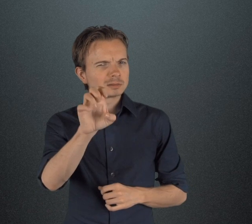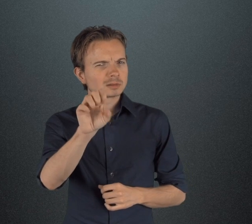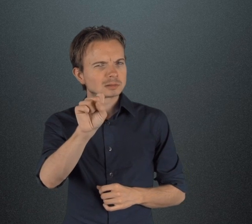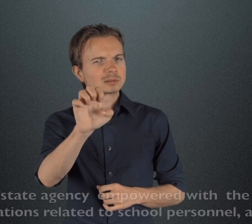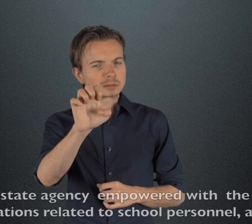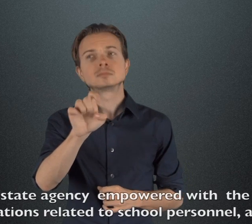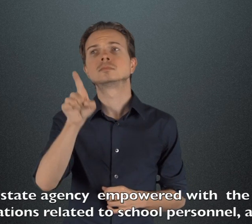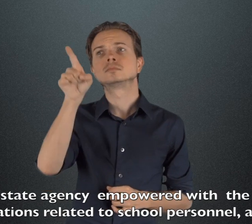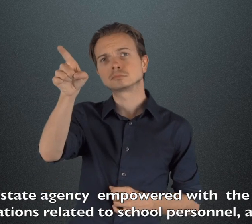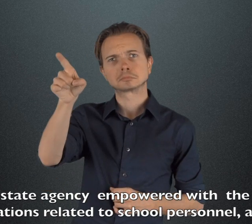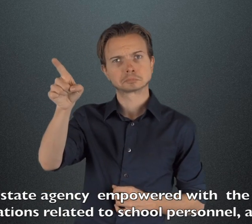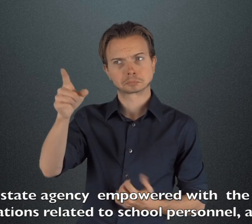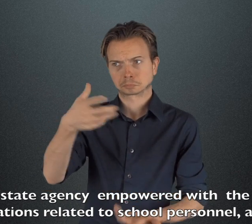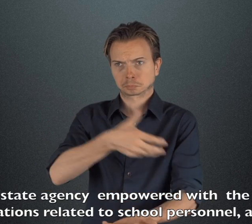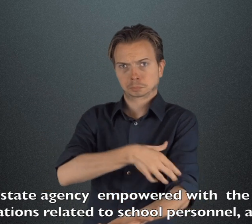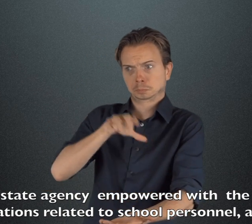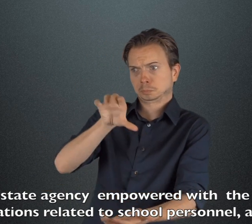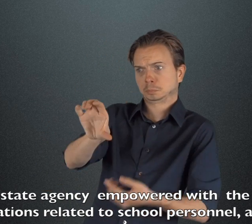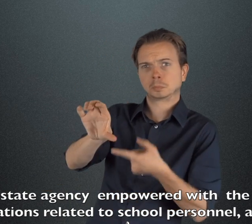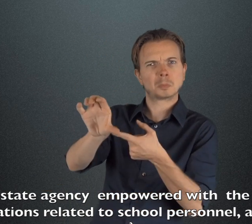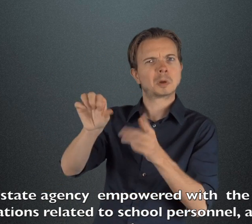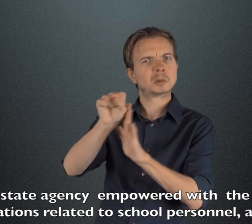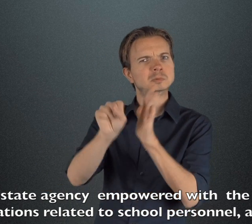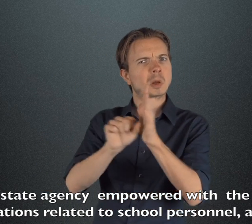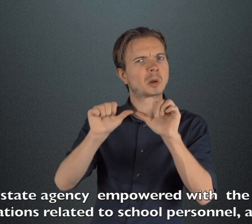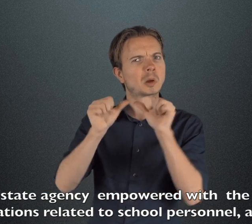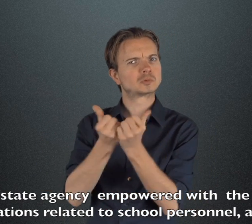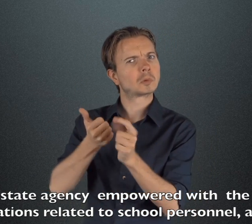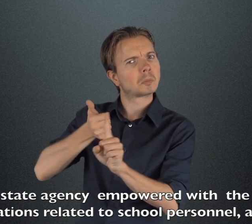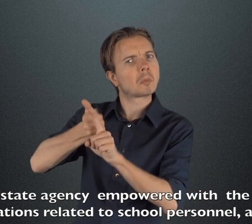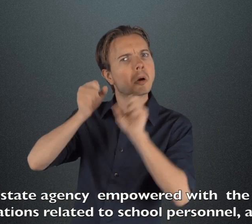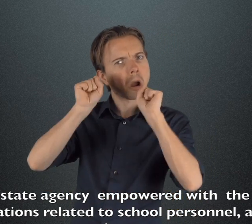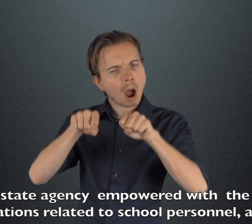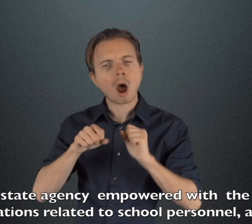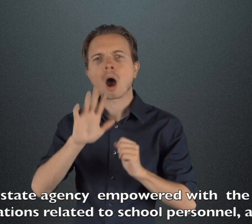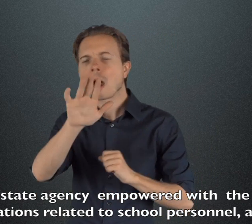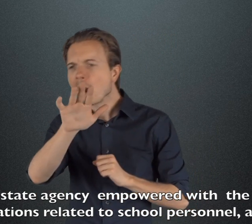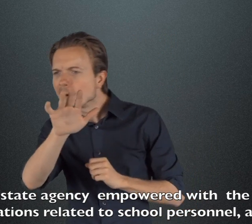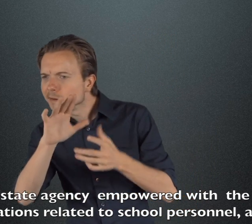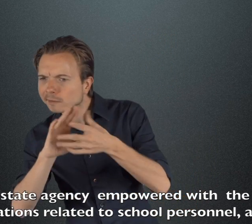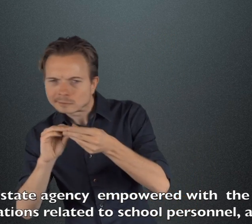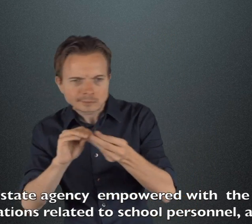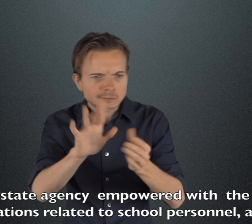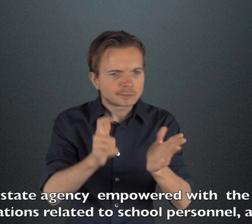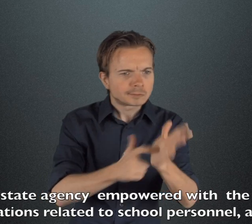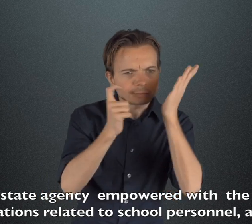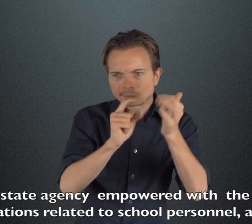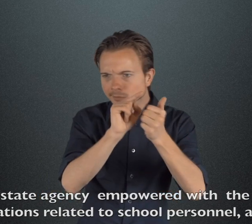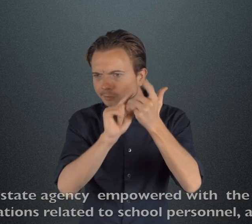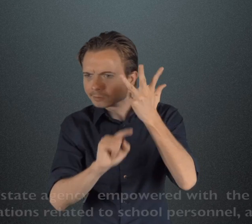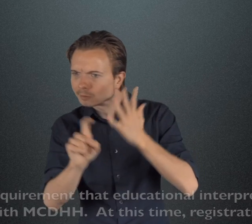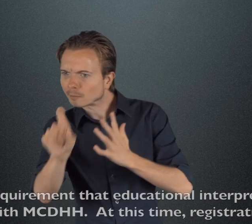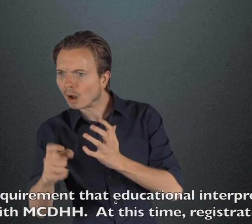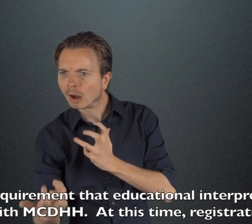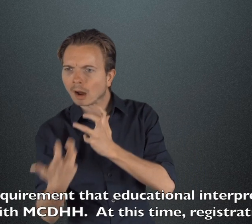DESE is the state agency empowered with the authority to pass regulations related to school